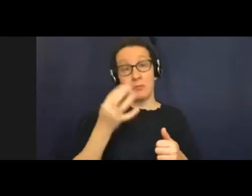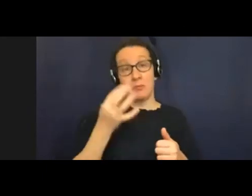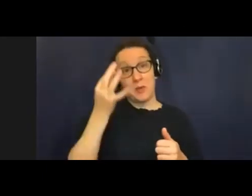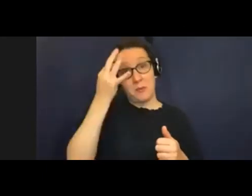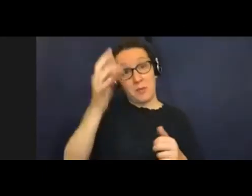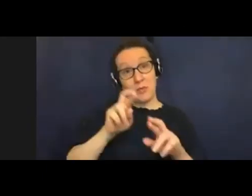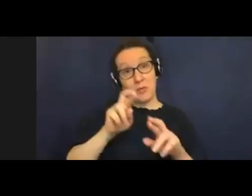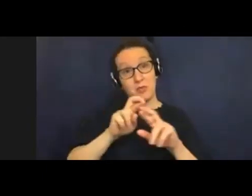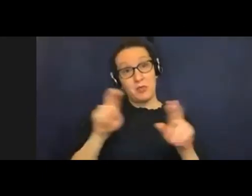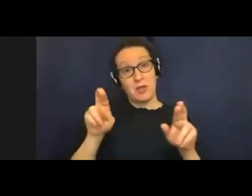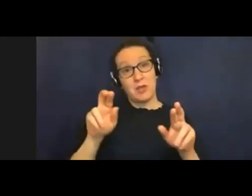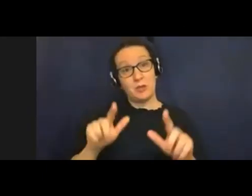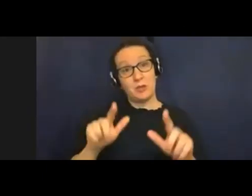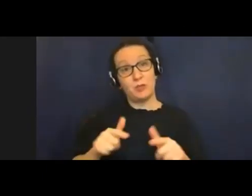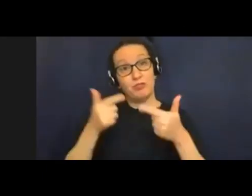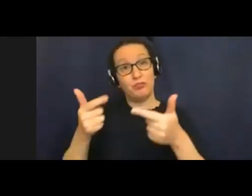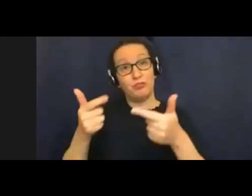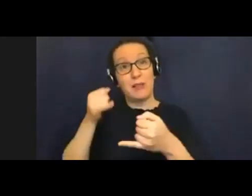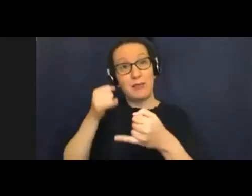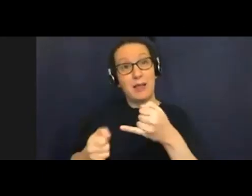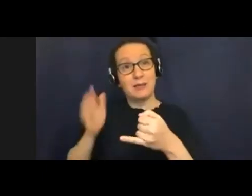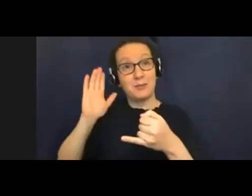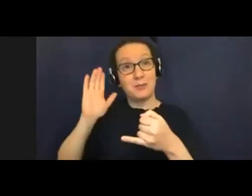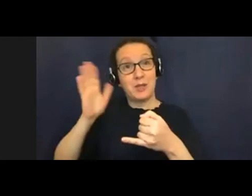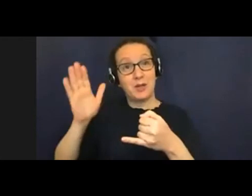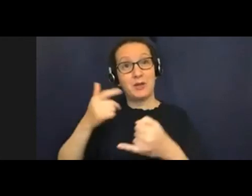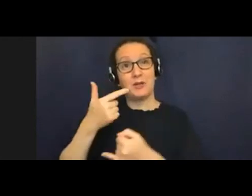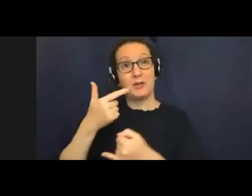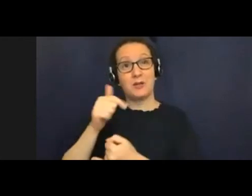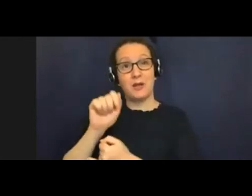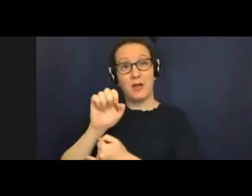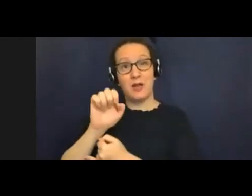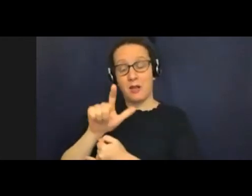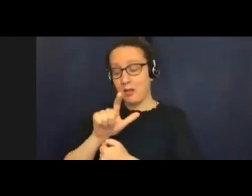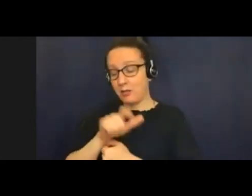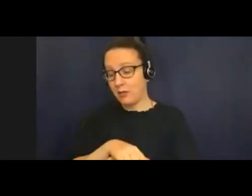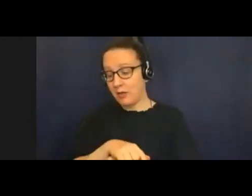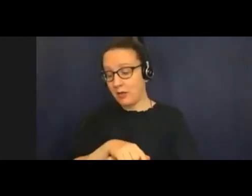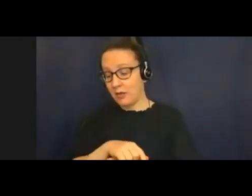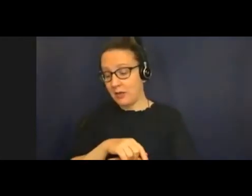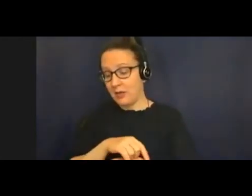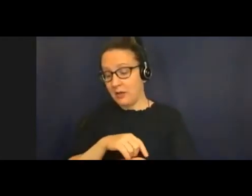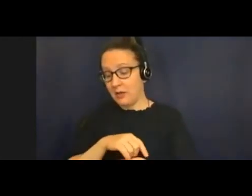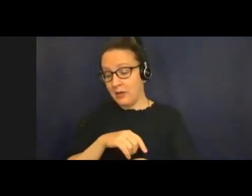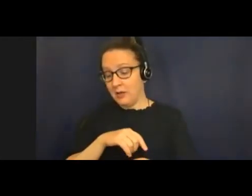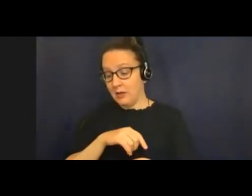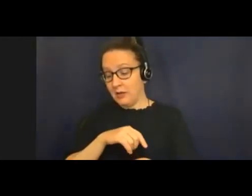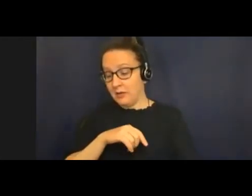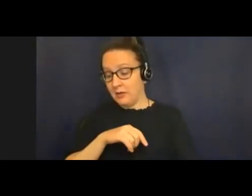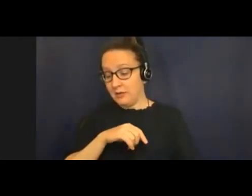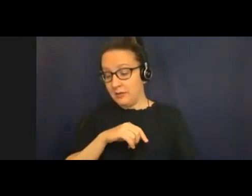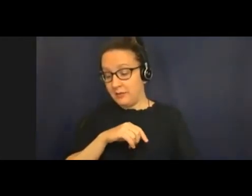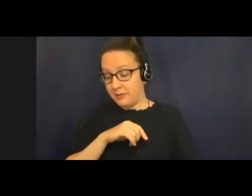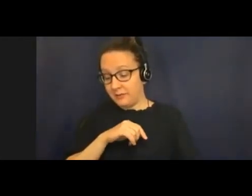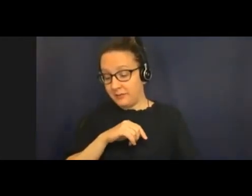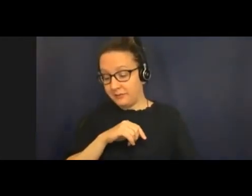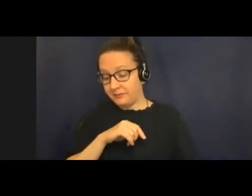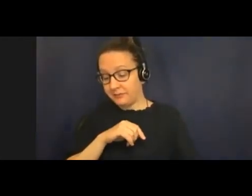me, to our last speaker, Gaël Martin-Micallef. Before doing that, we'll take a brief pause to allow our interpreters to catch